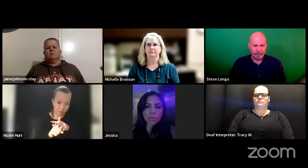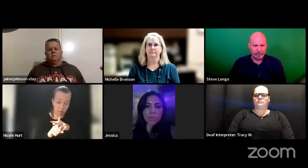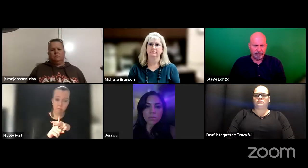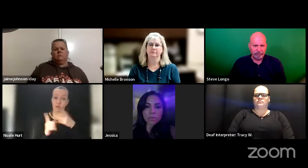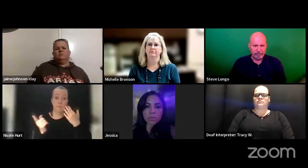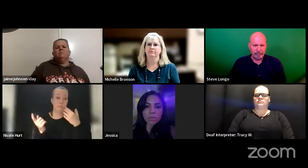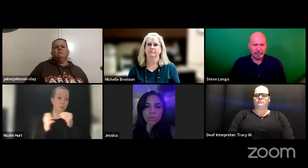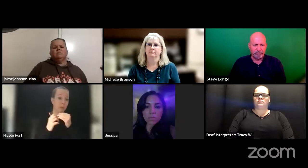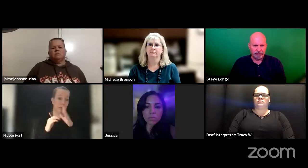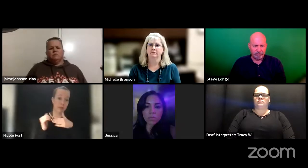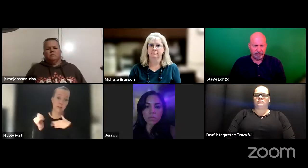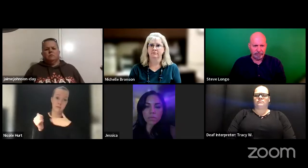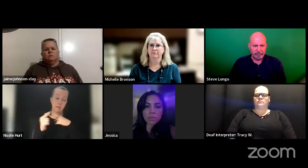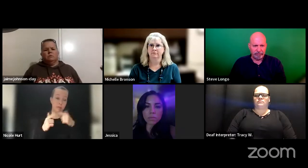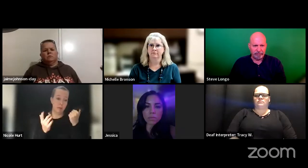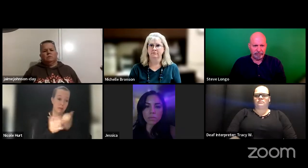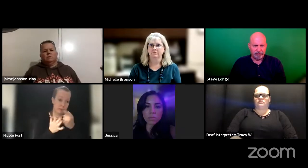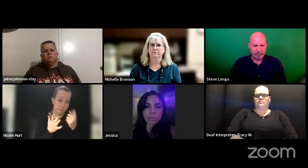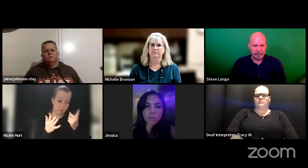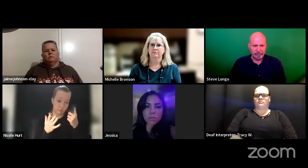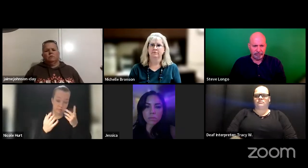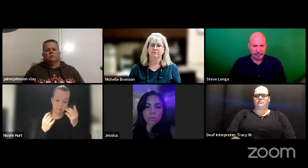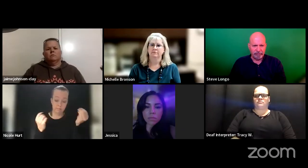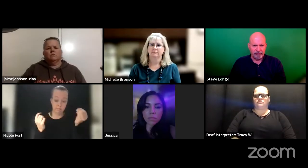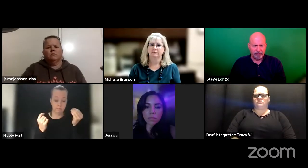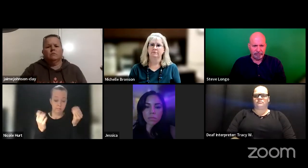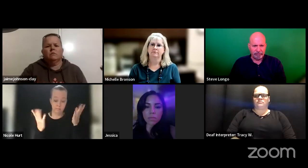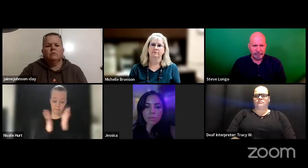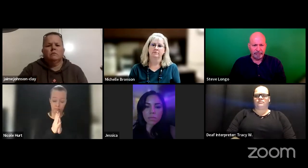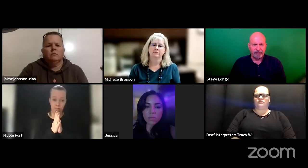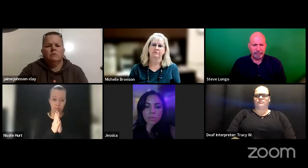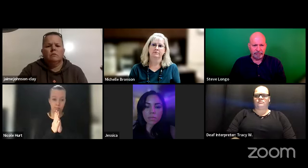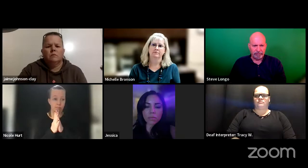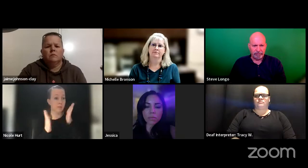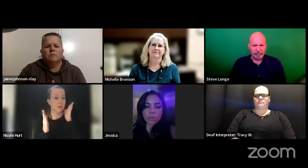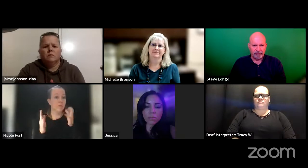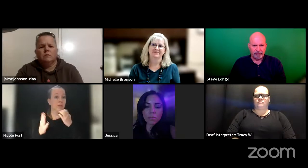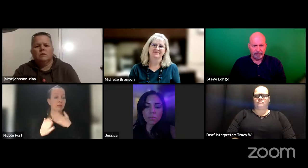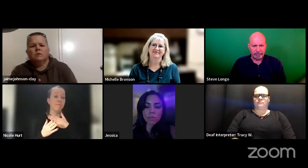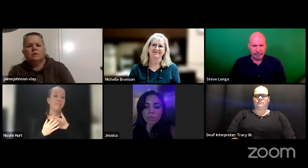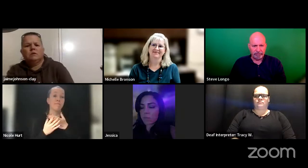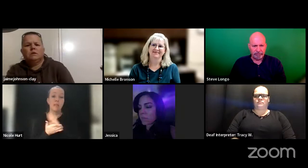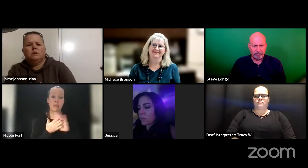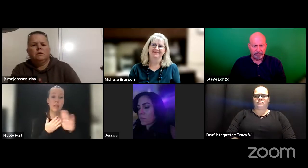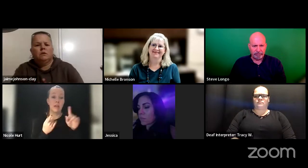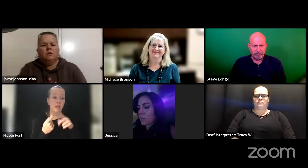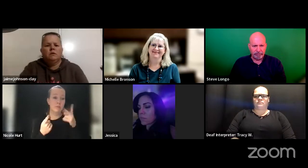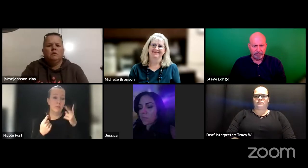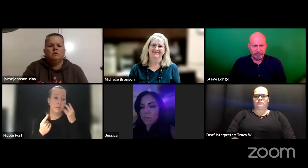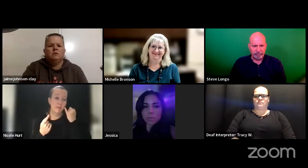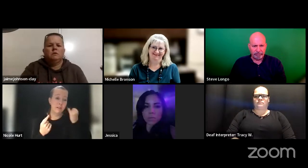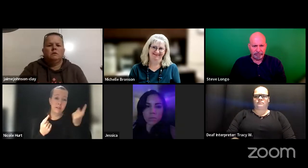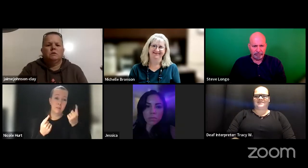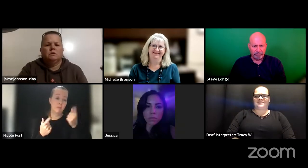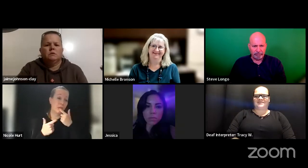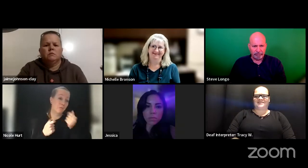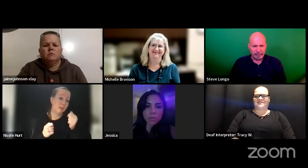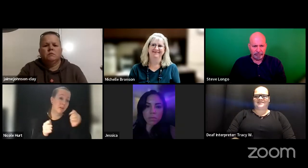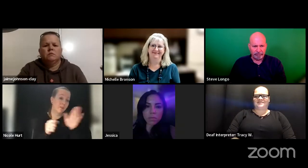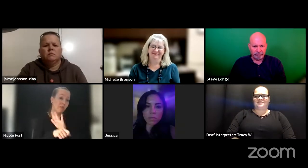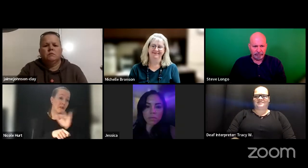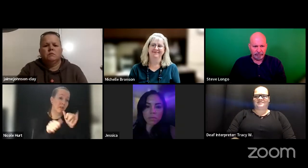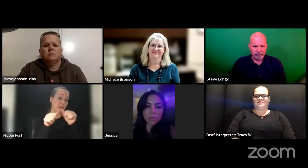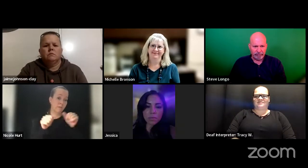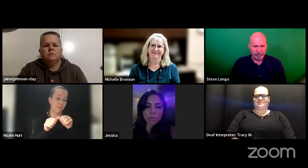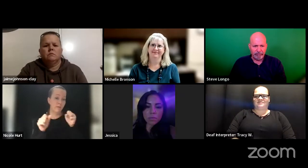board@dhhsc.org. If you have any questions or interested in applying, we are more than happy to help and support you in